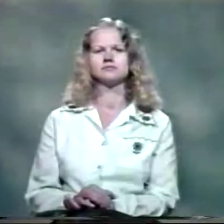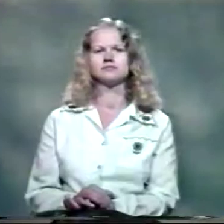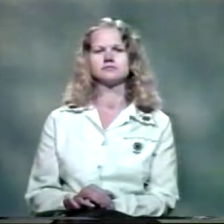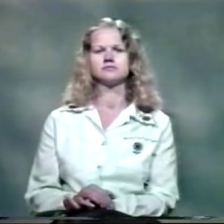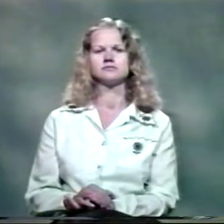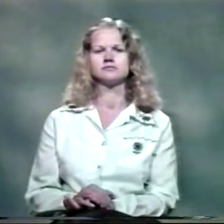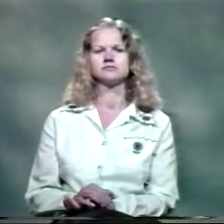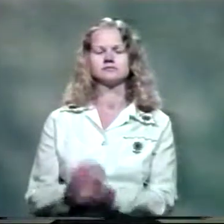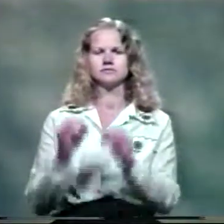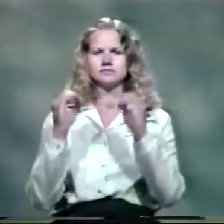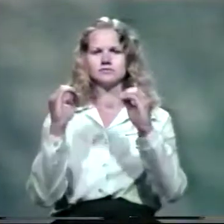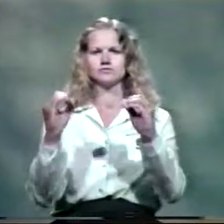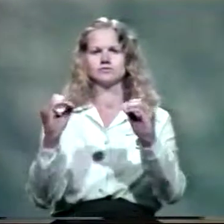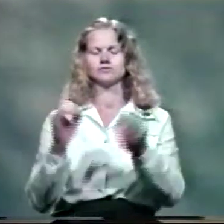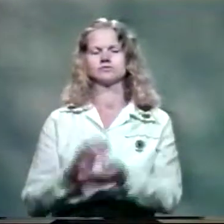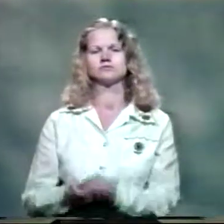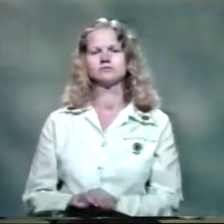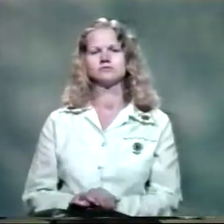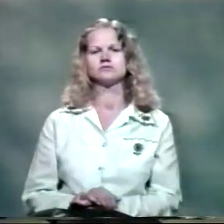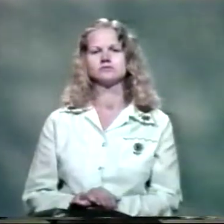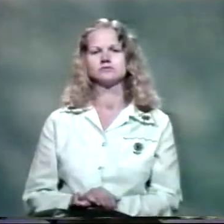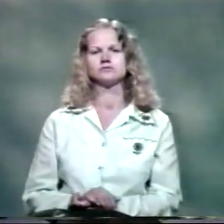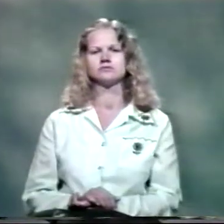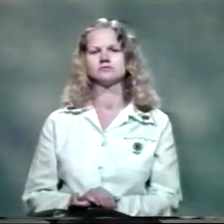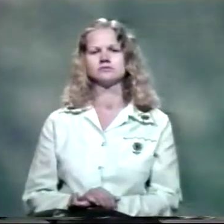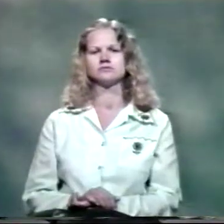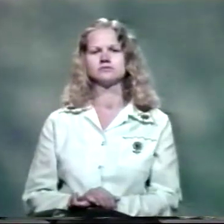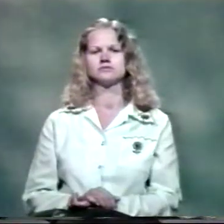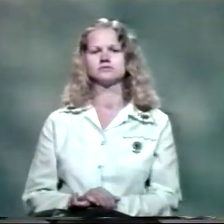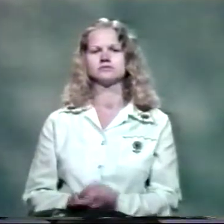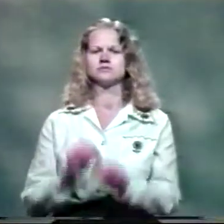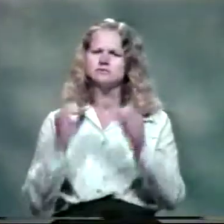To teach. To teach and teach.